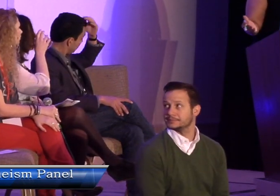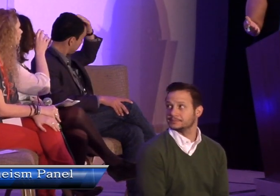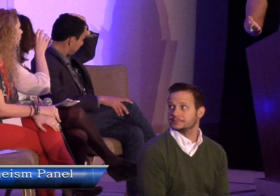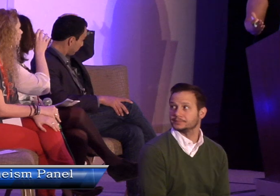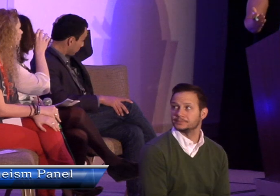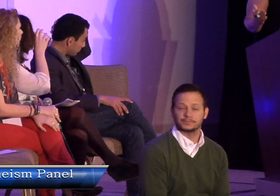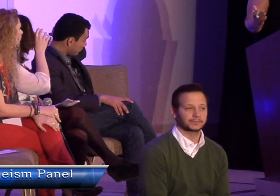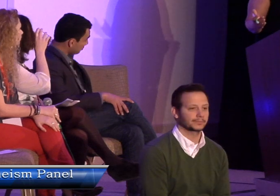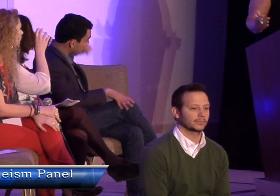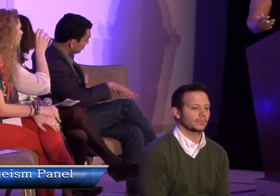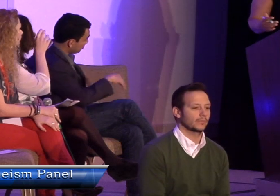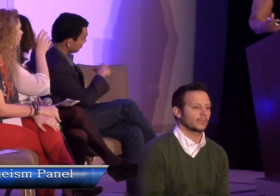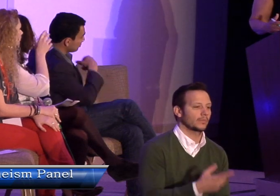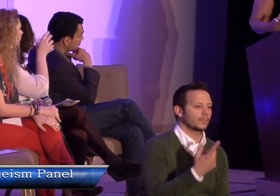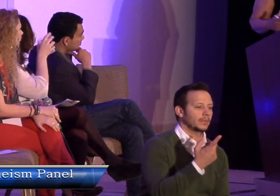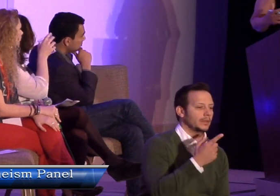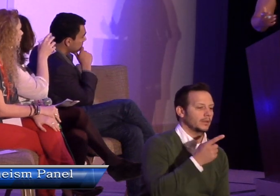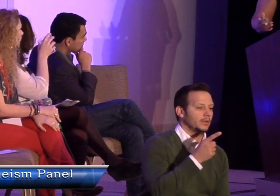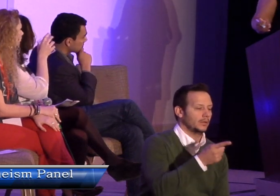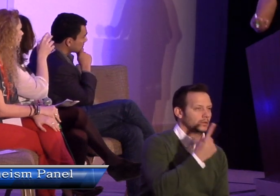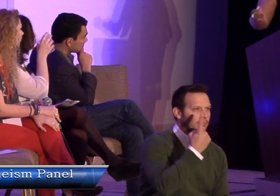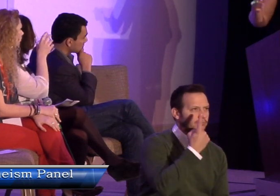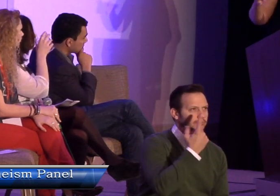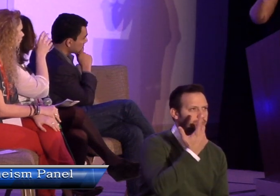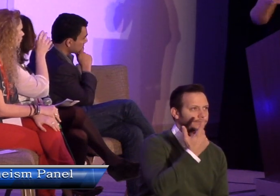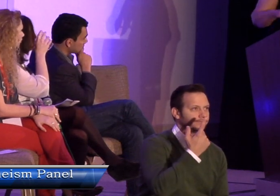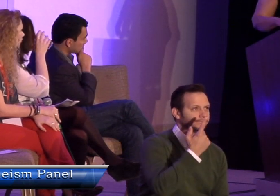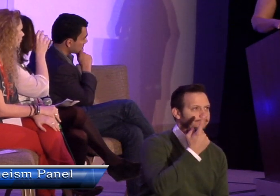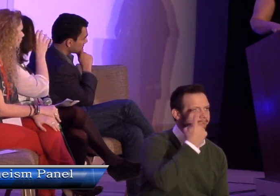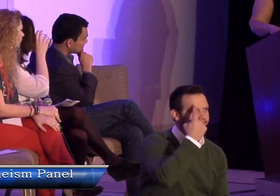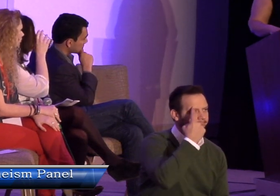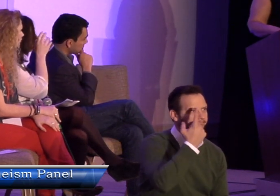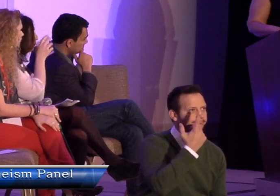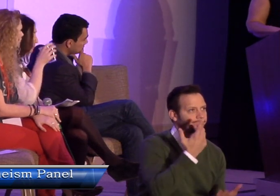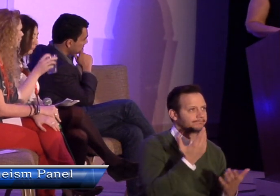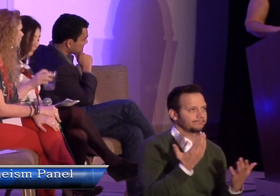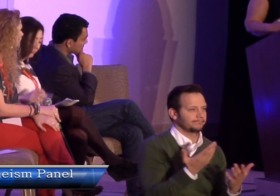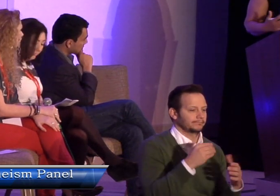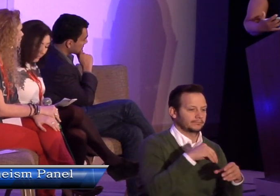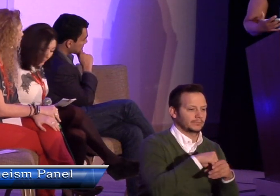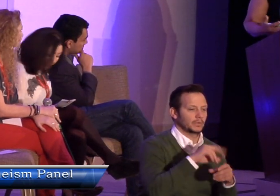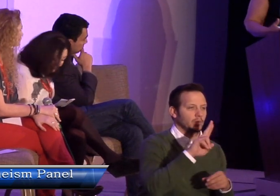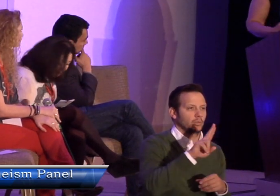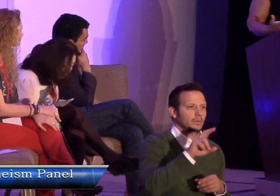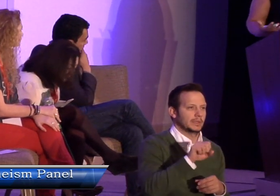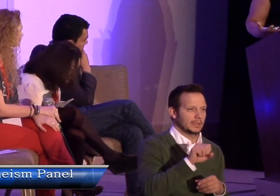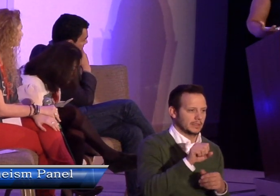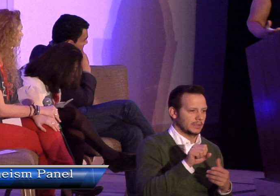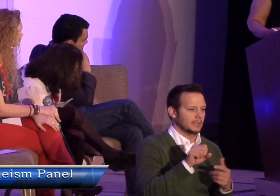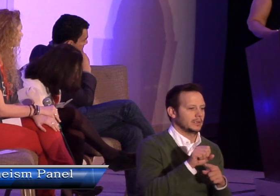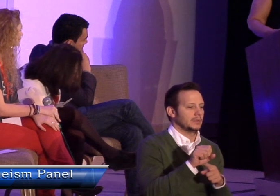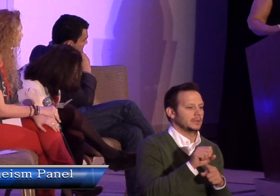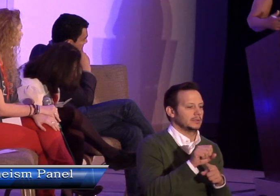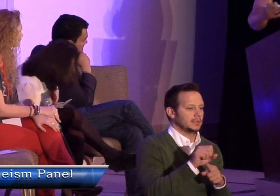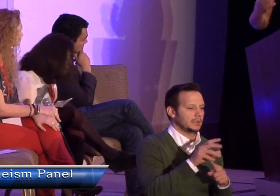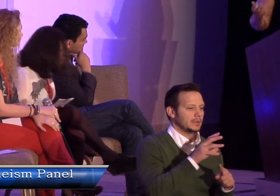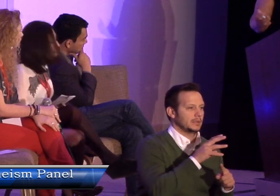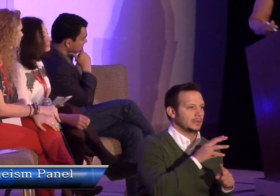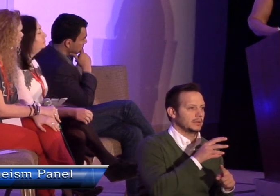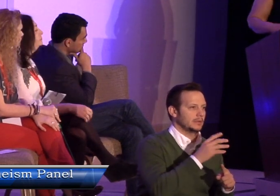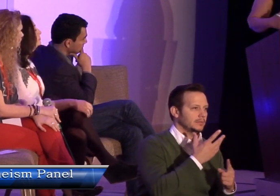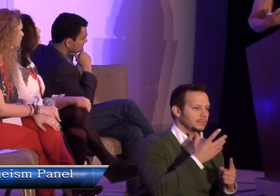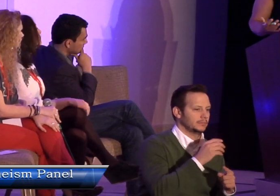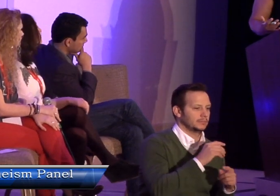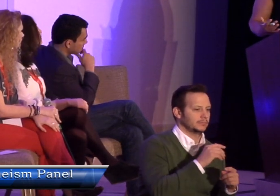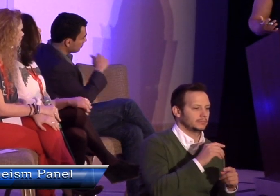when you consider the distinctions in orthodoxy in the U.S. and that which exists in countries like